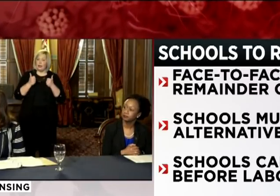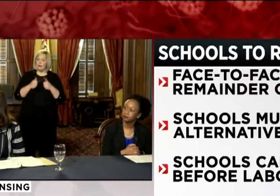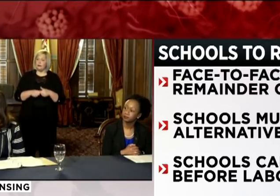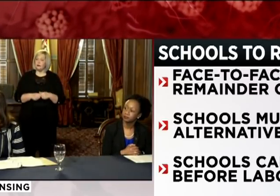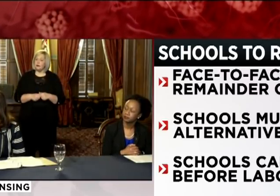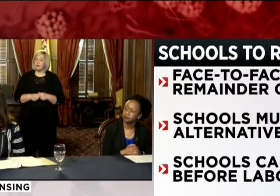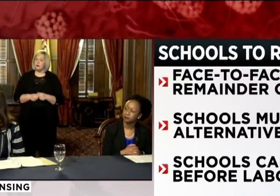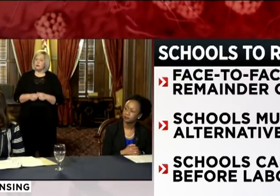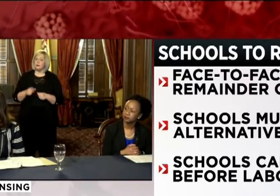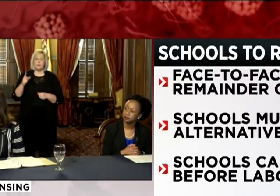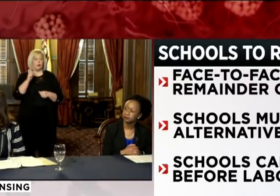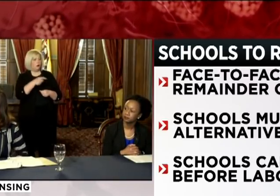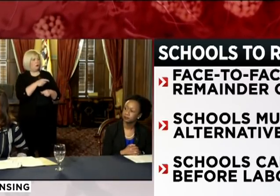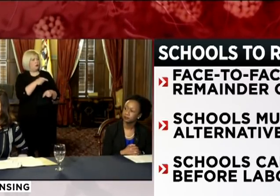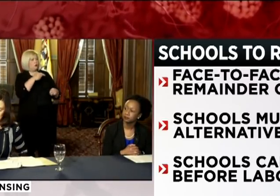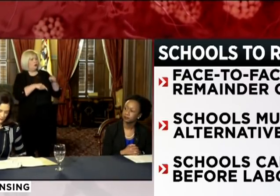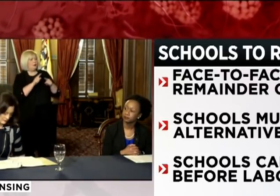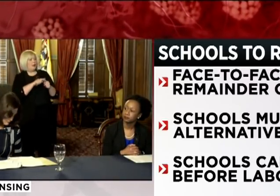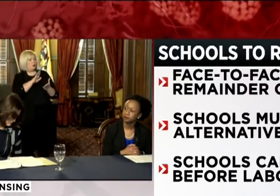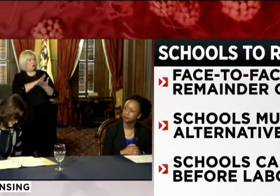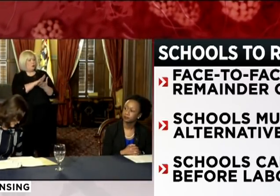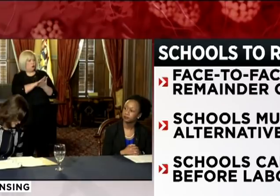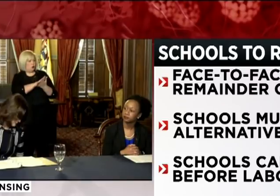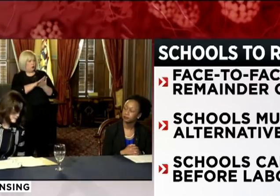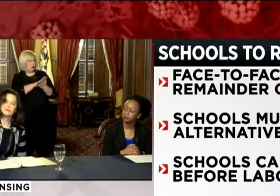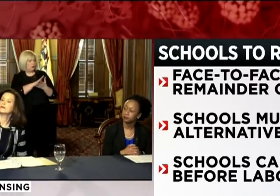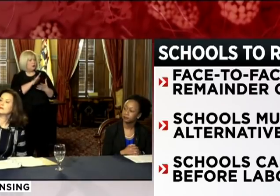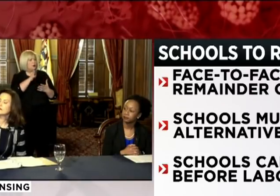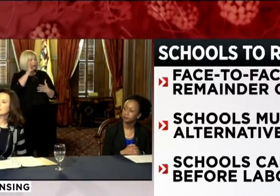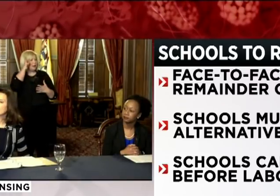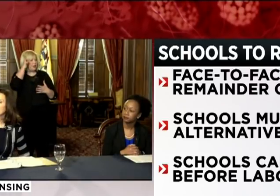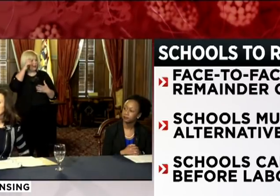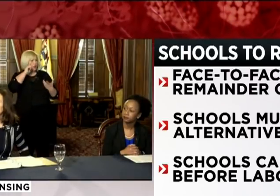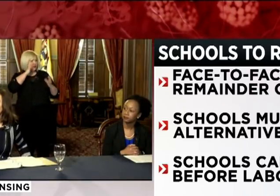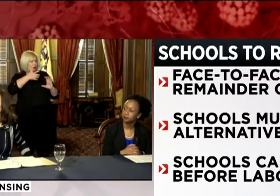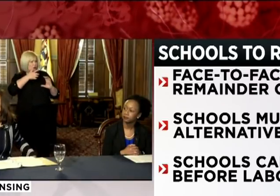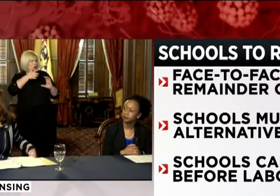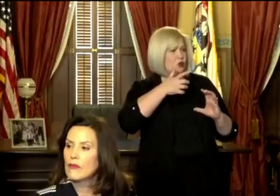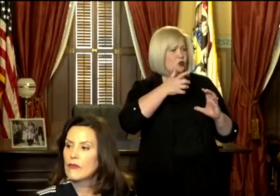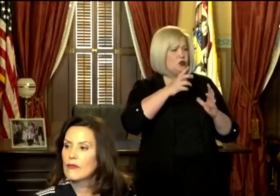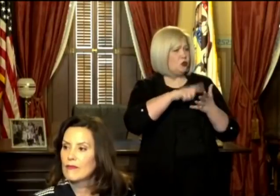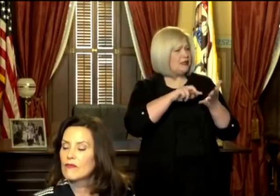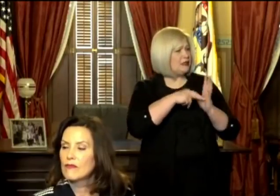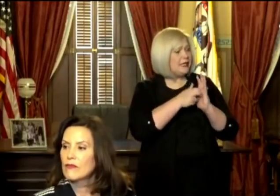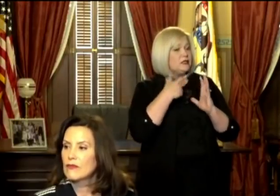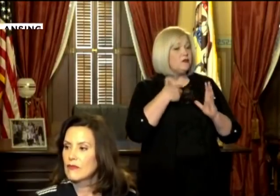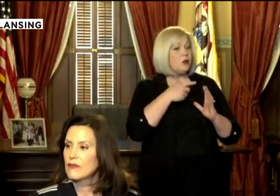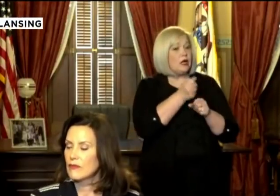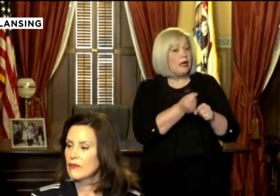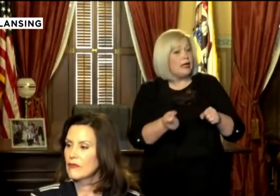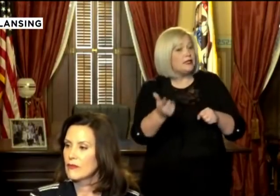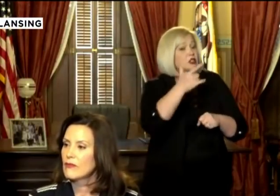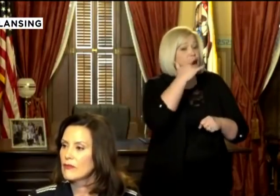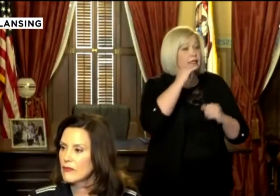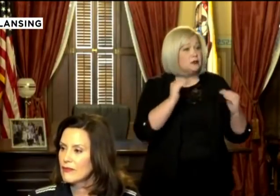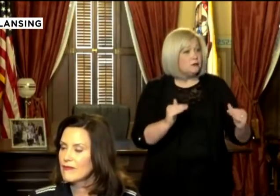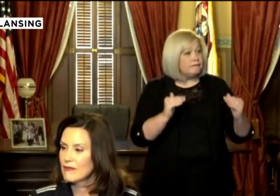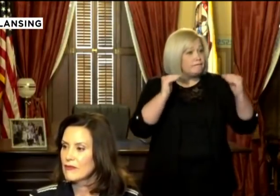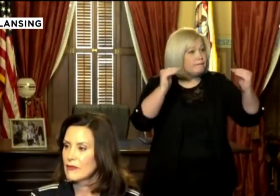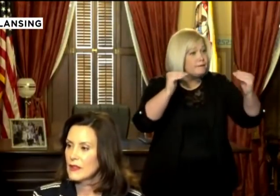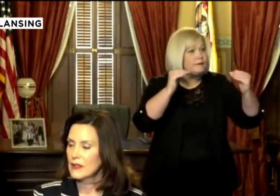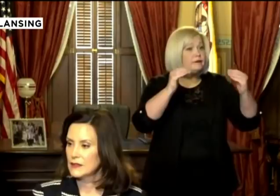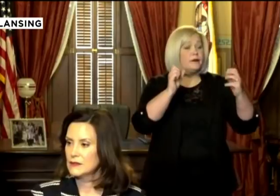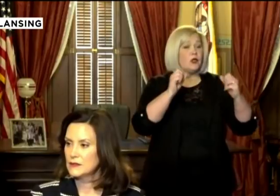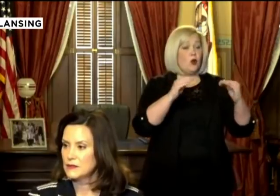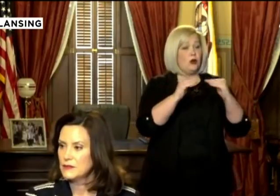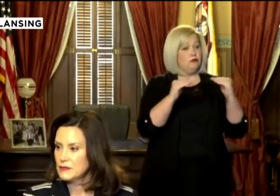Going back to the schools topic, a lot of parents are confused about what this means in terms of advancing their kids for the next year or not. I know you said it